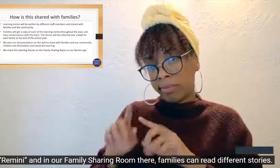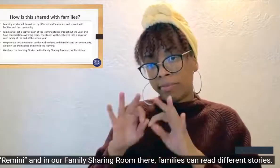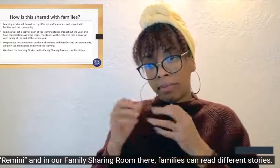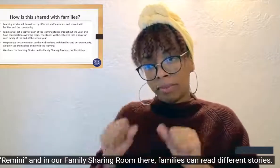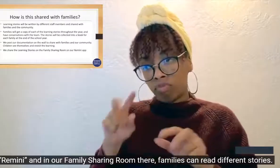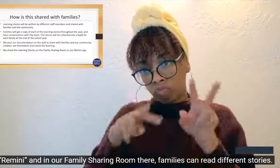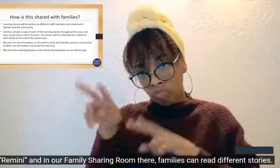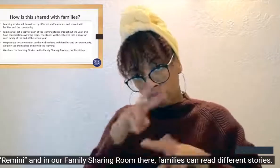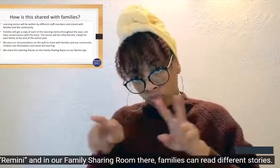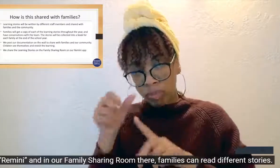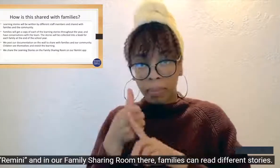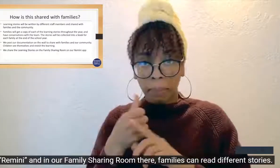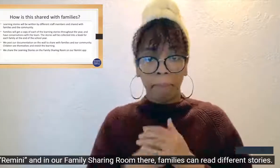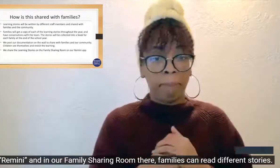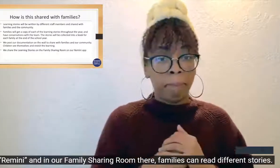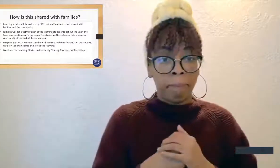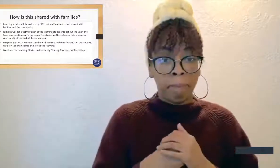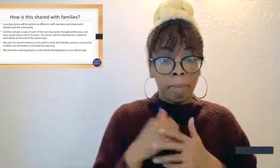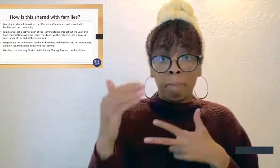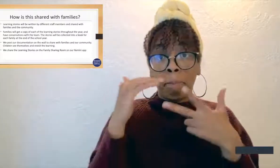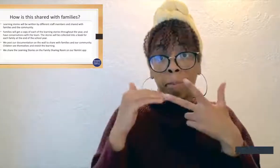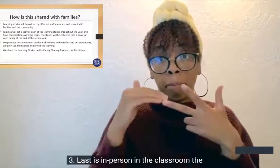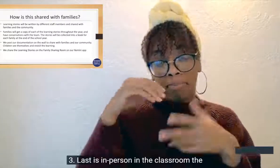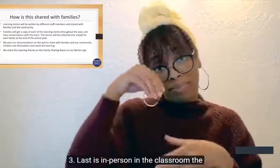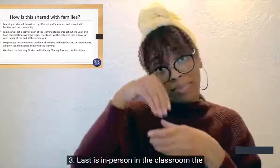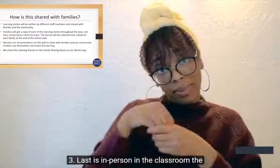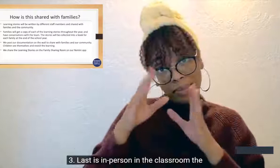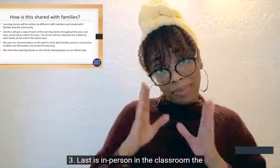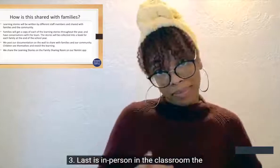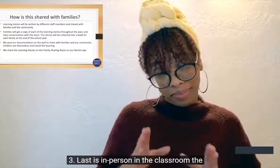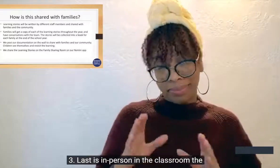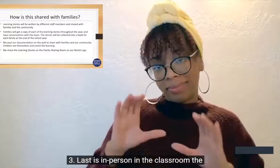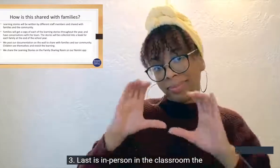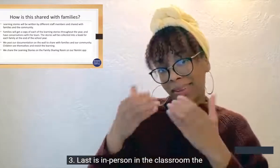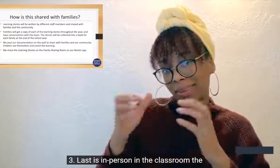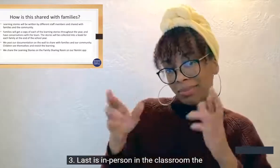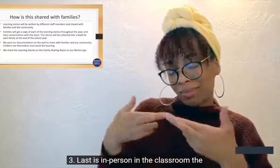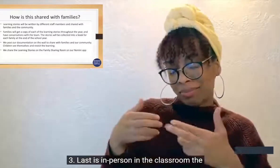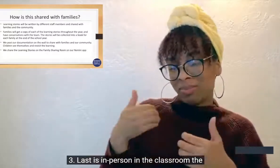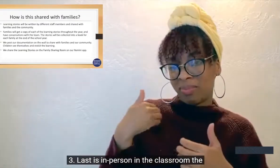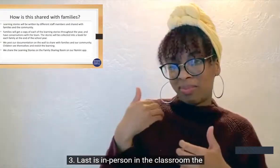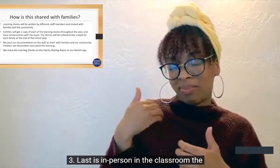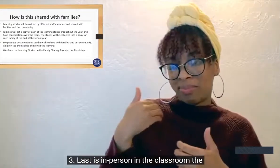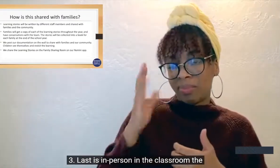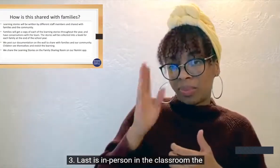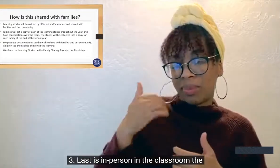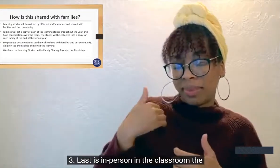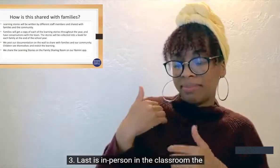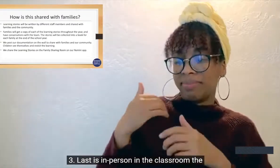an opportunity to access different families' learning stories. Finally, in person, in the